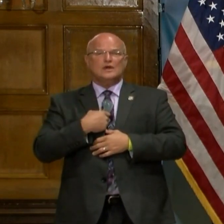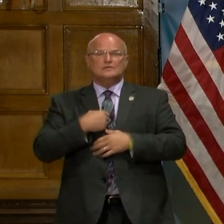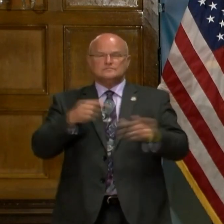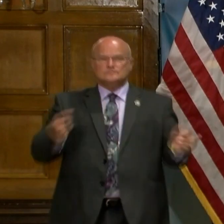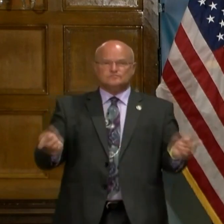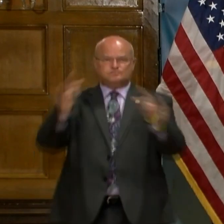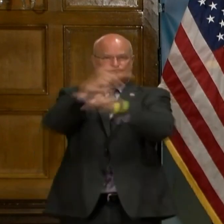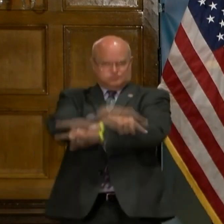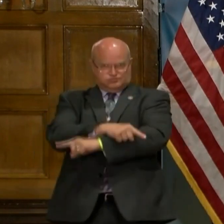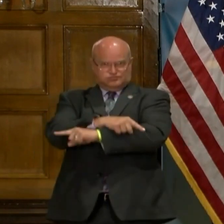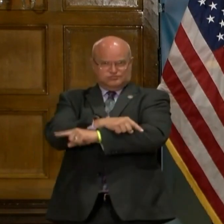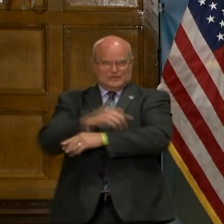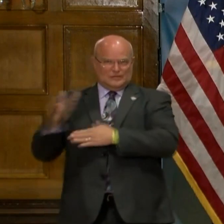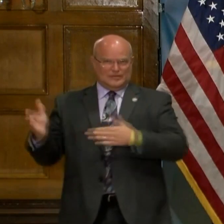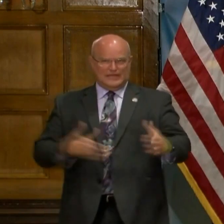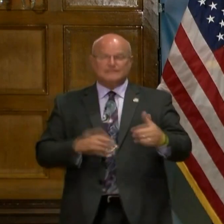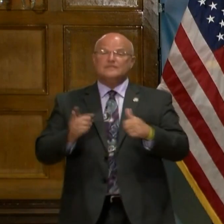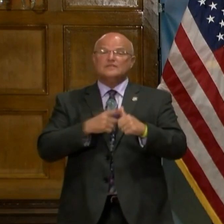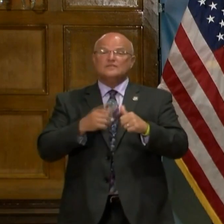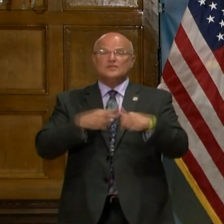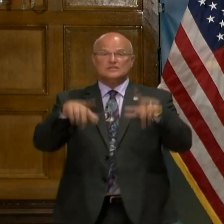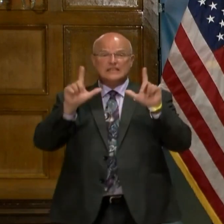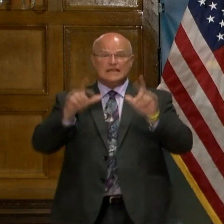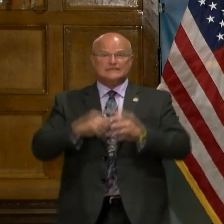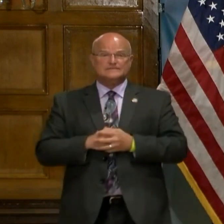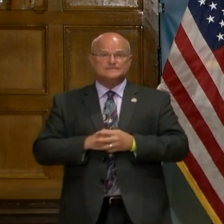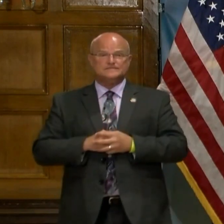our order just a little bit. If we go to the first slide,